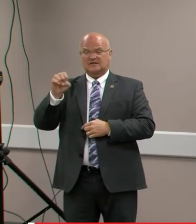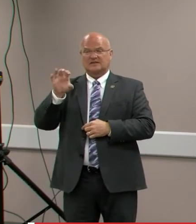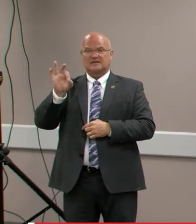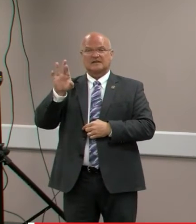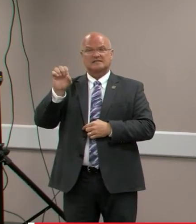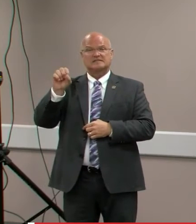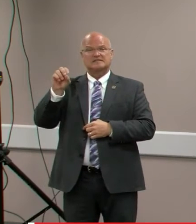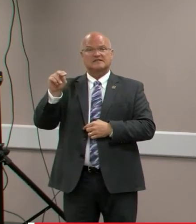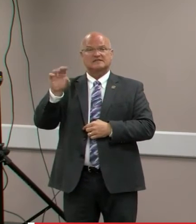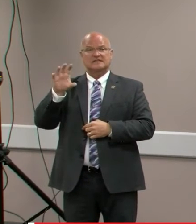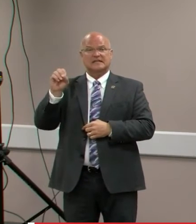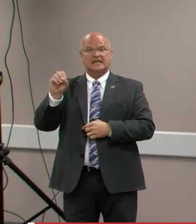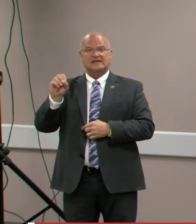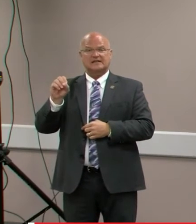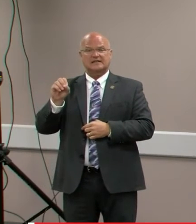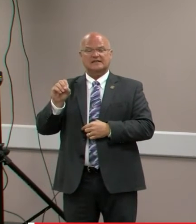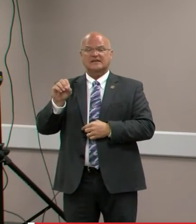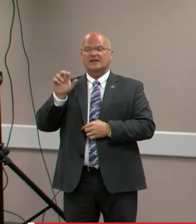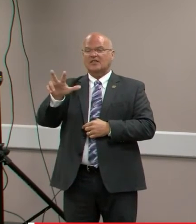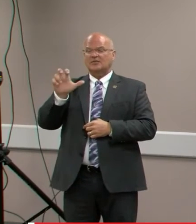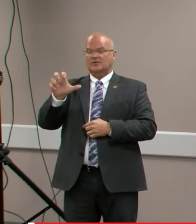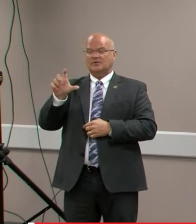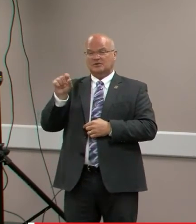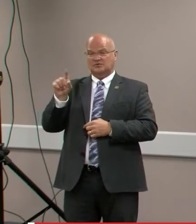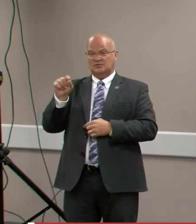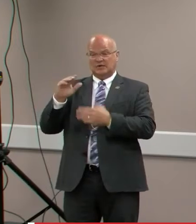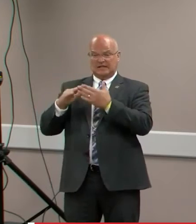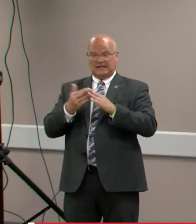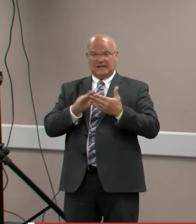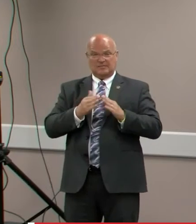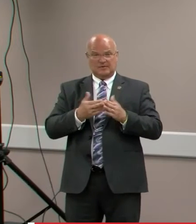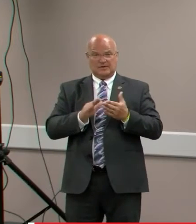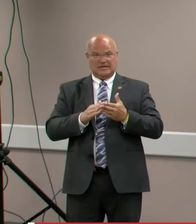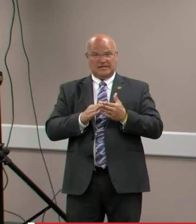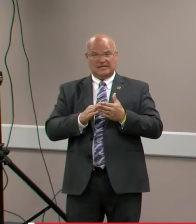County, 320 have been in the community,